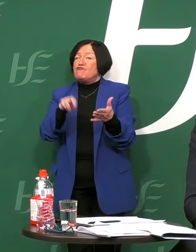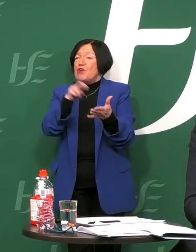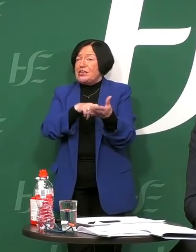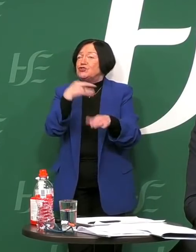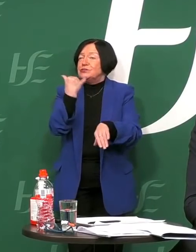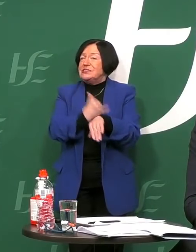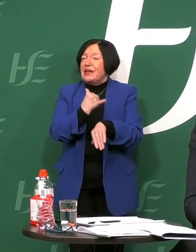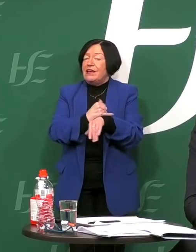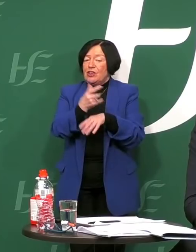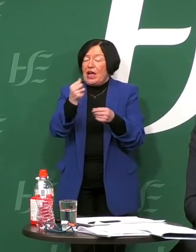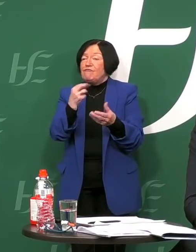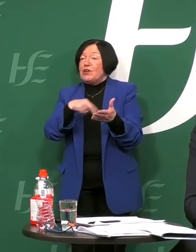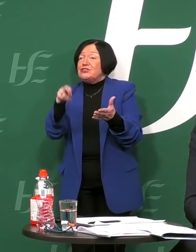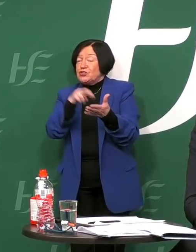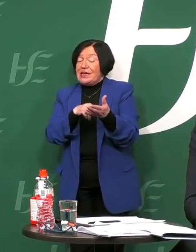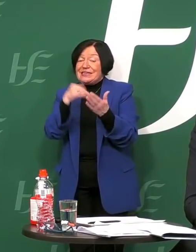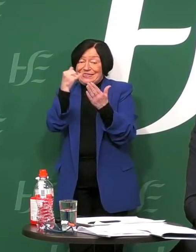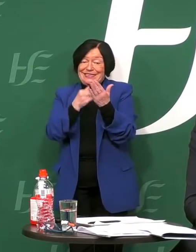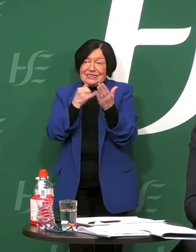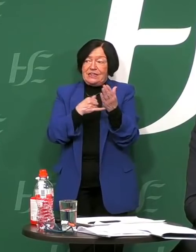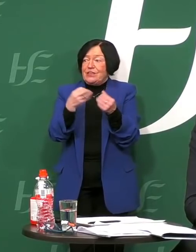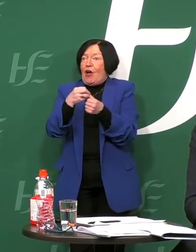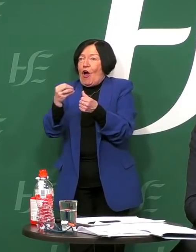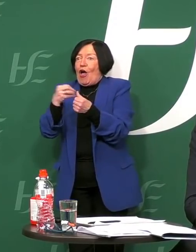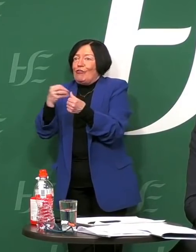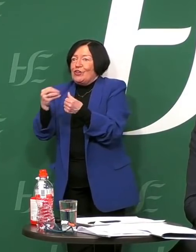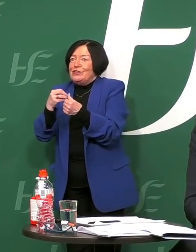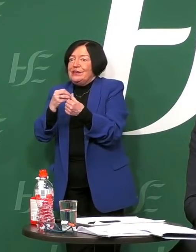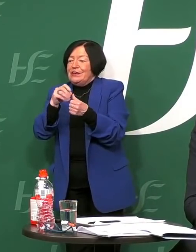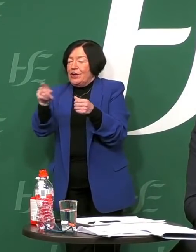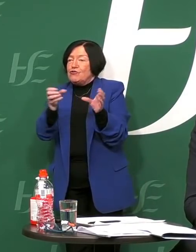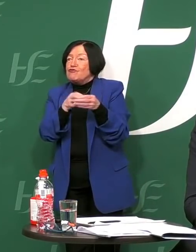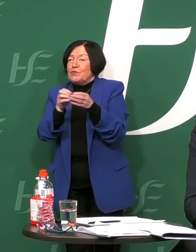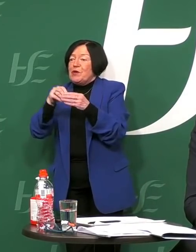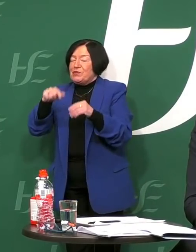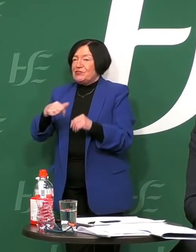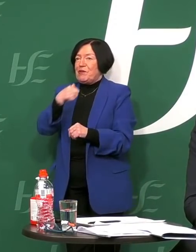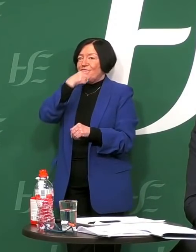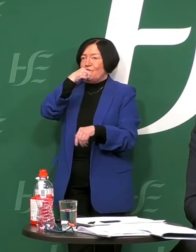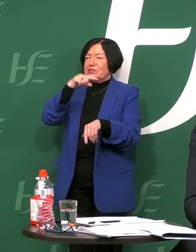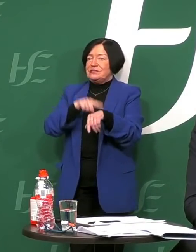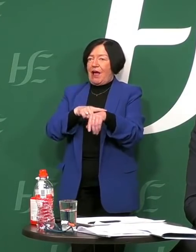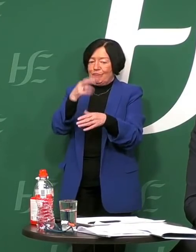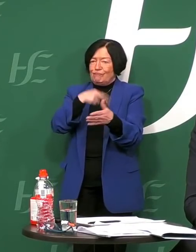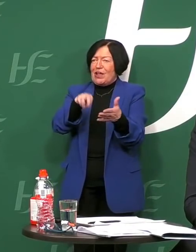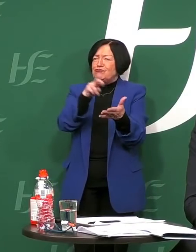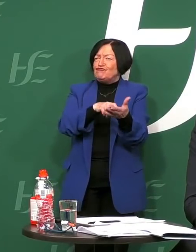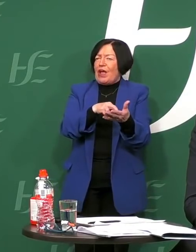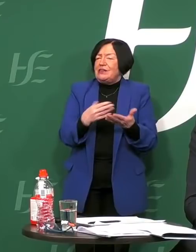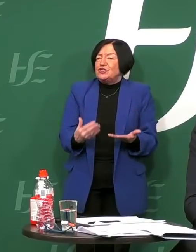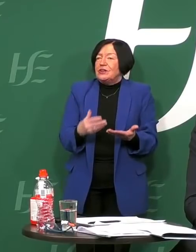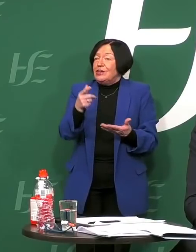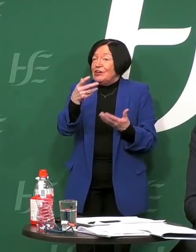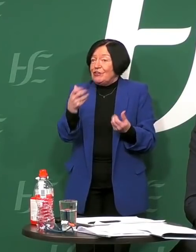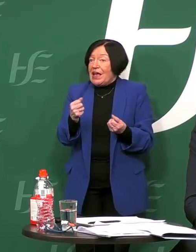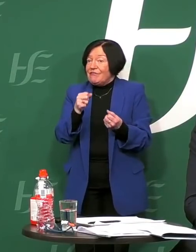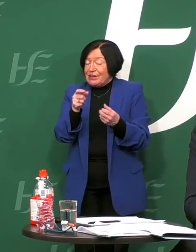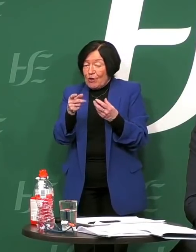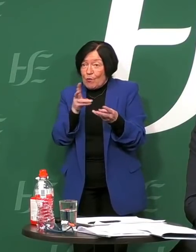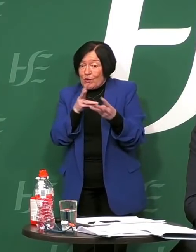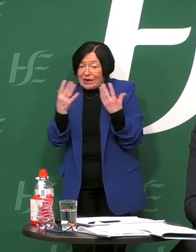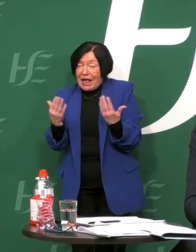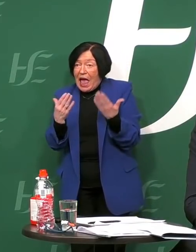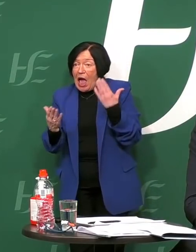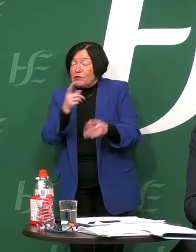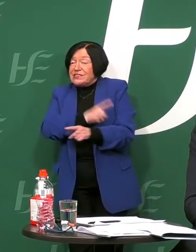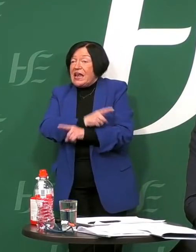yet. And you have registration details of all the others groups, but this will be a first-time registration. So have you nailed down how you'll deliver